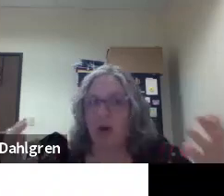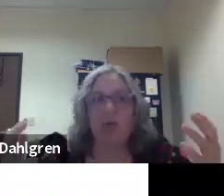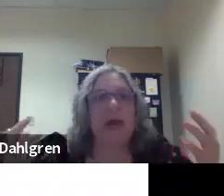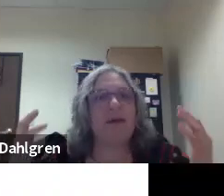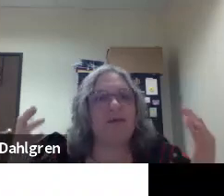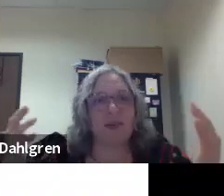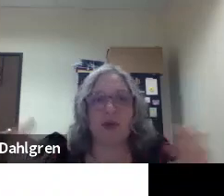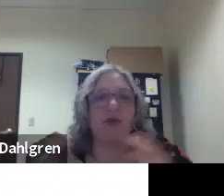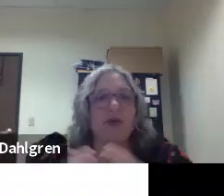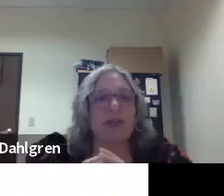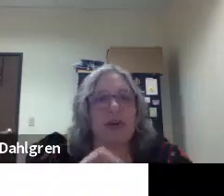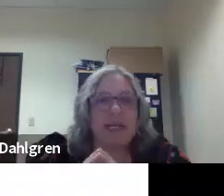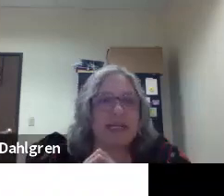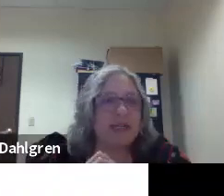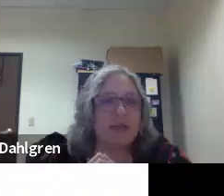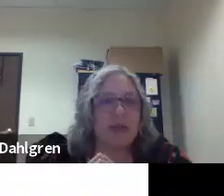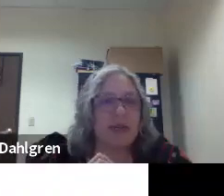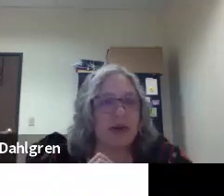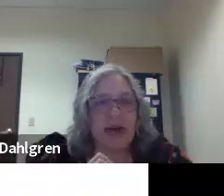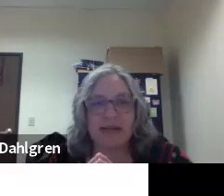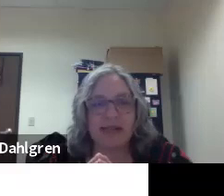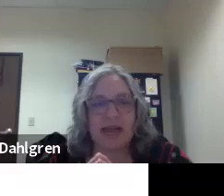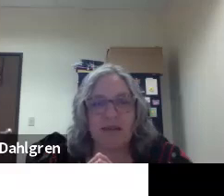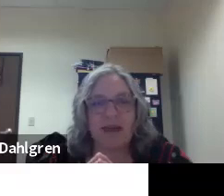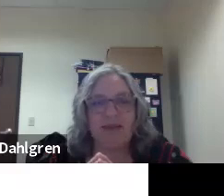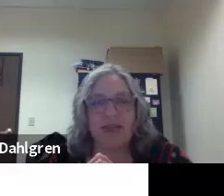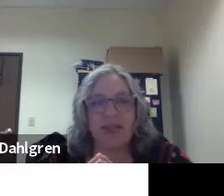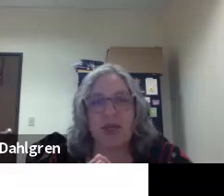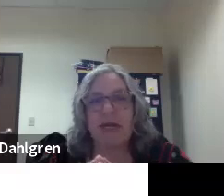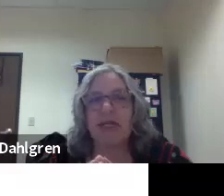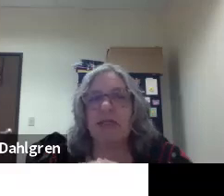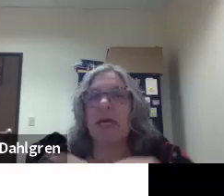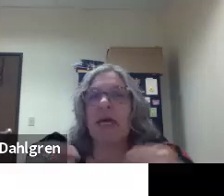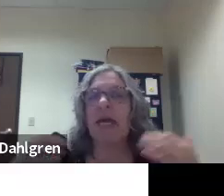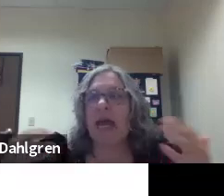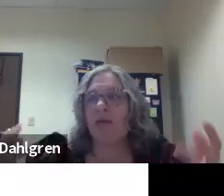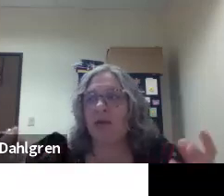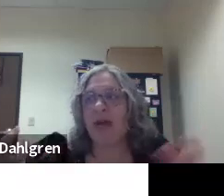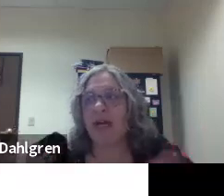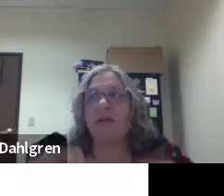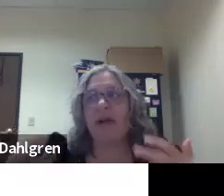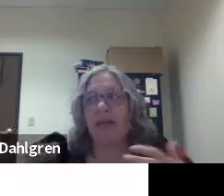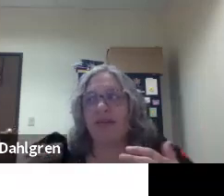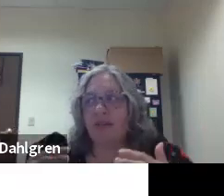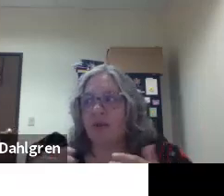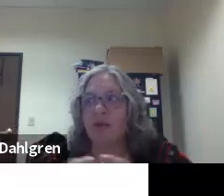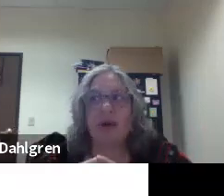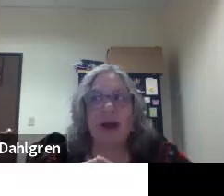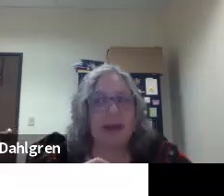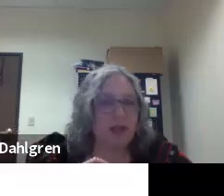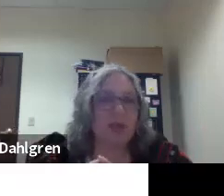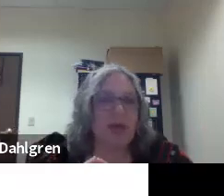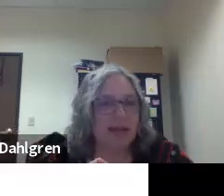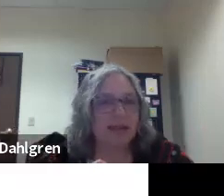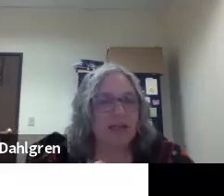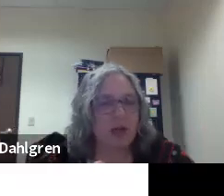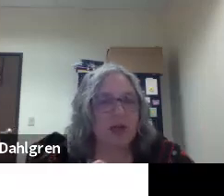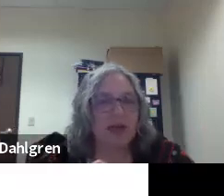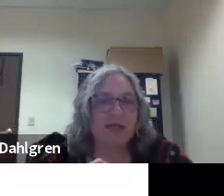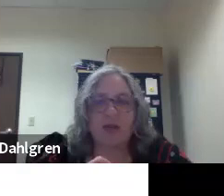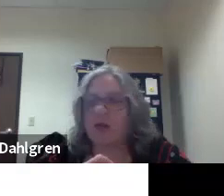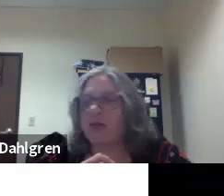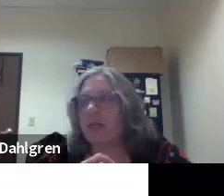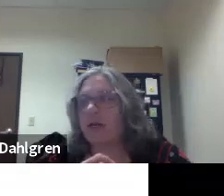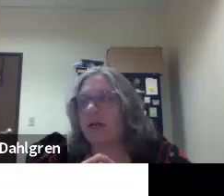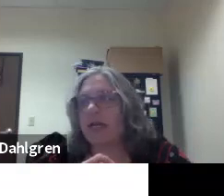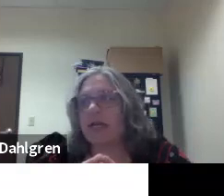a program for Social Security disability or SSI beneficiaries. And we're talking about individuals who are eligible as an adult,